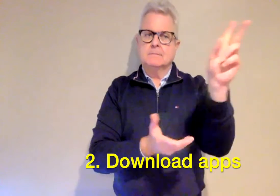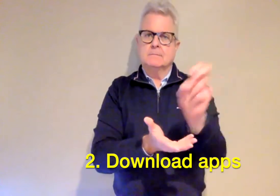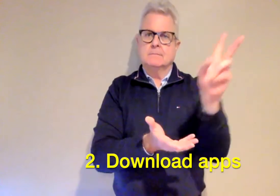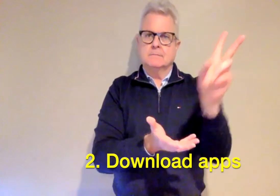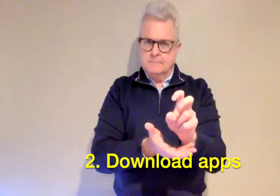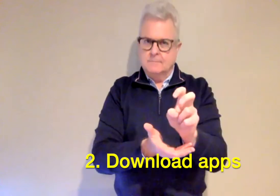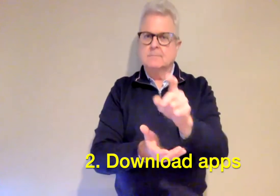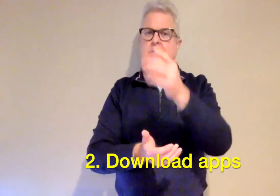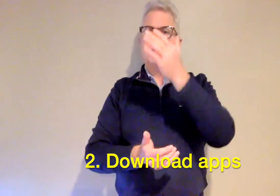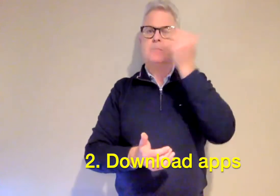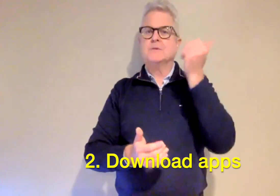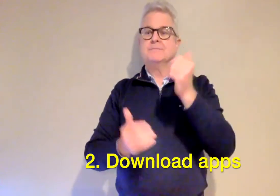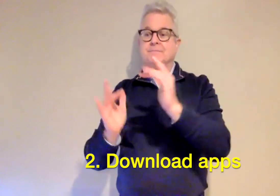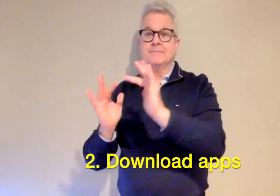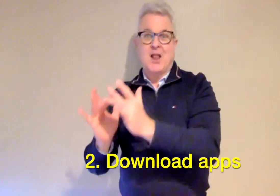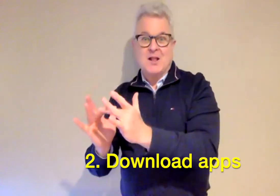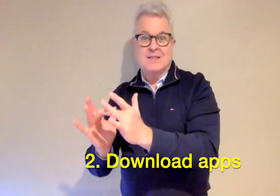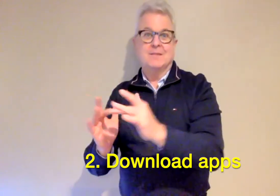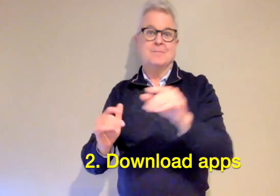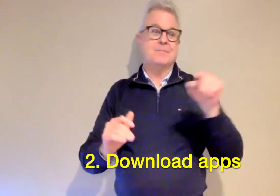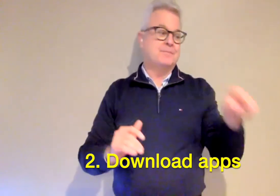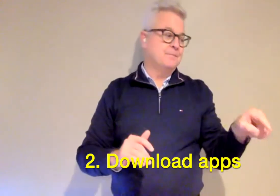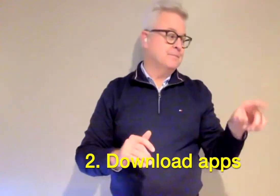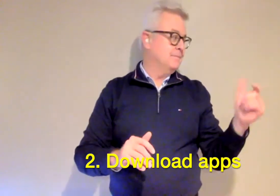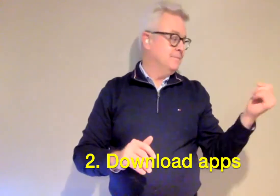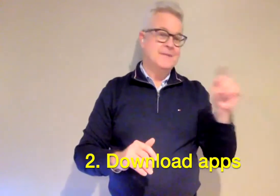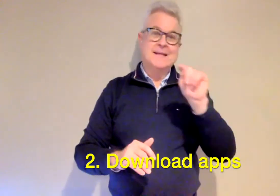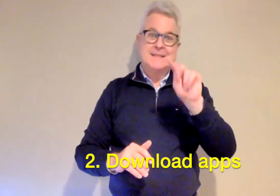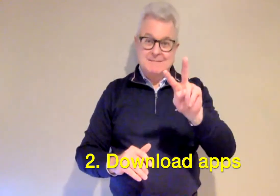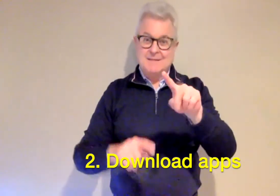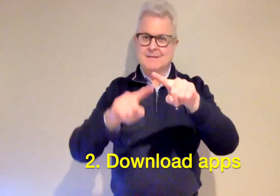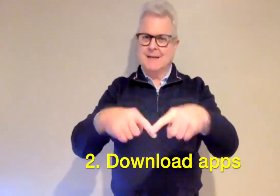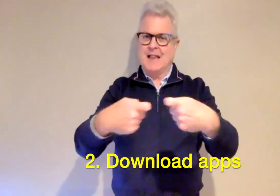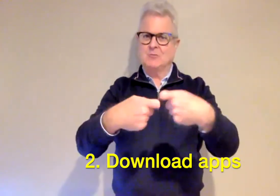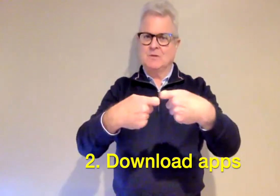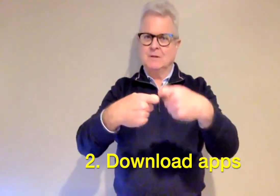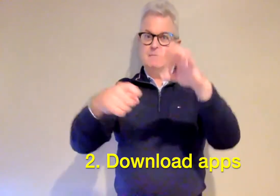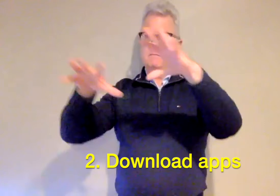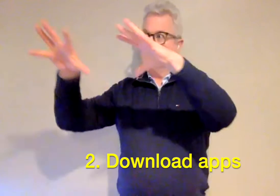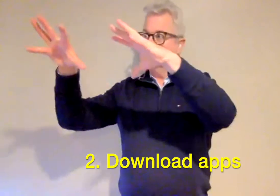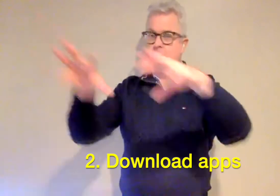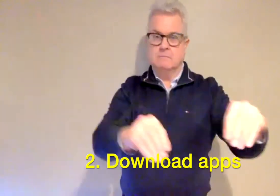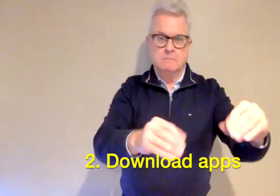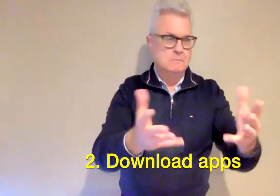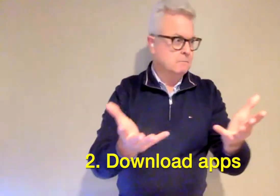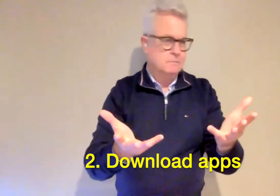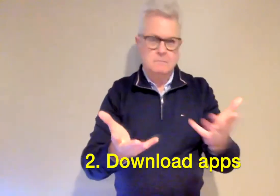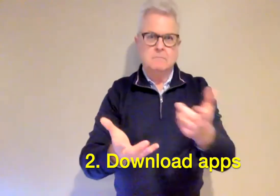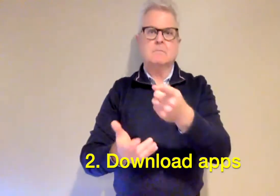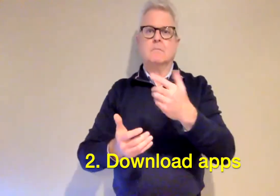Also, I would encourage all of you to download apps, because in the event that there should be a power outage and your television is not